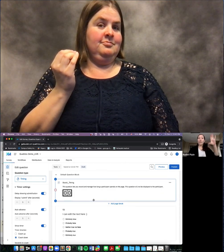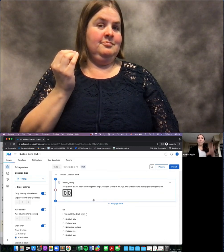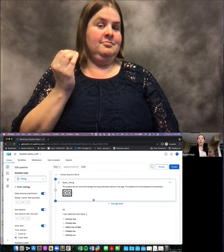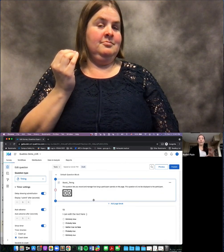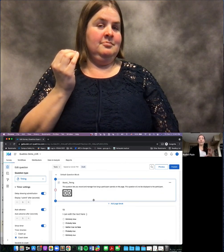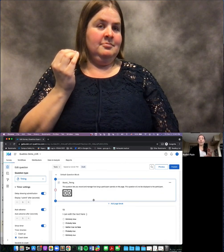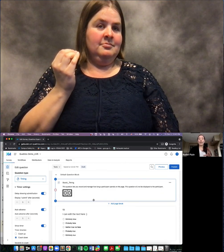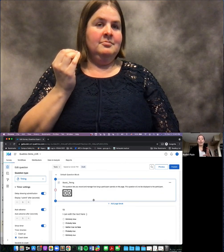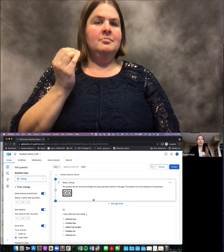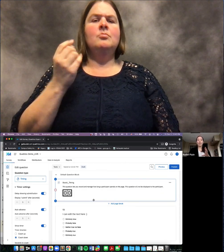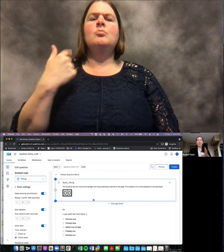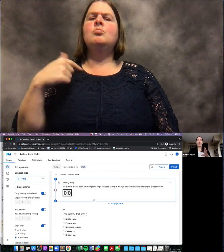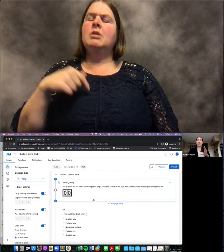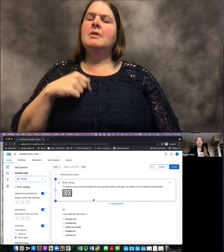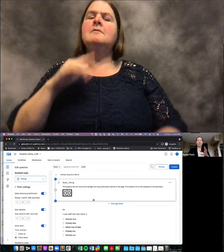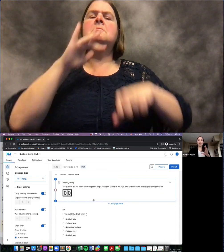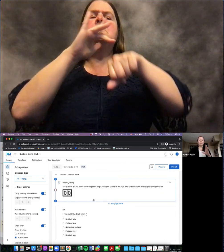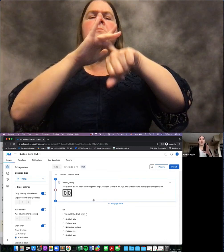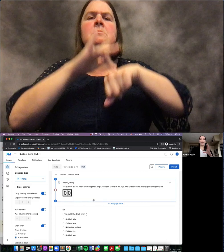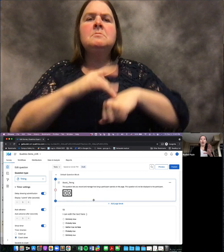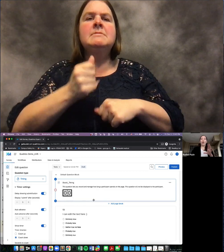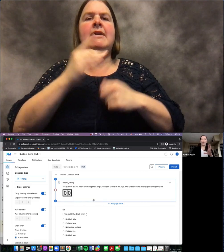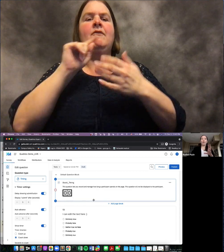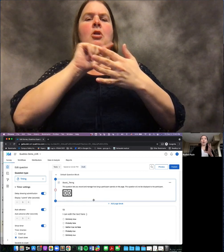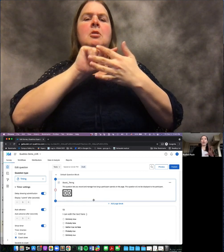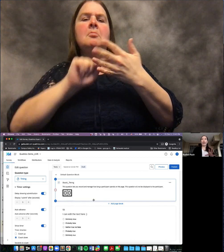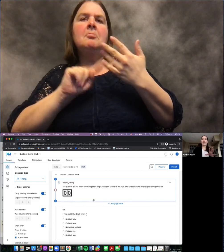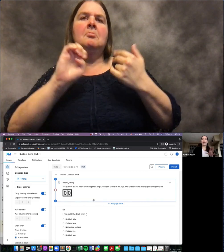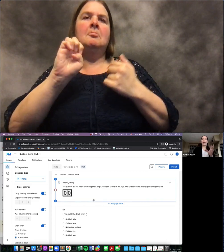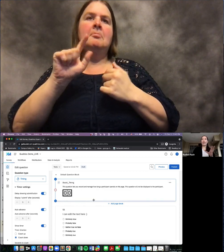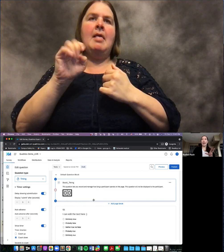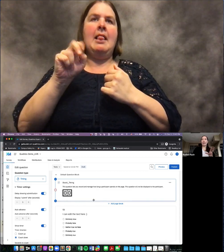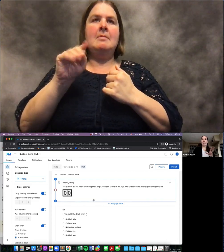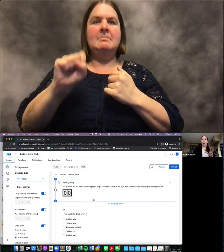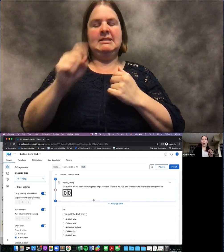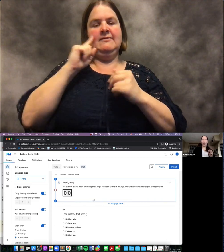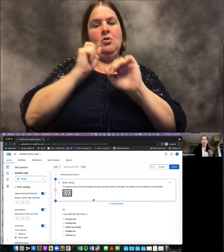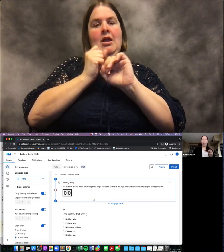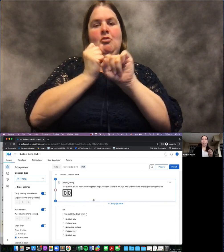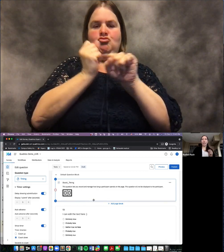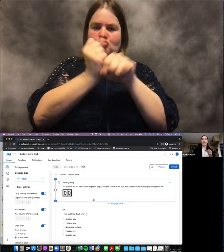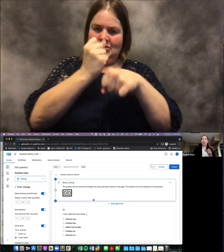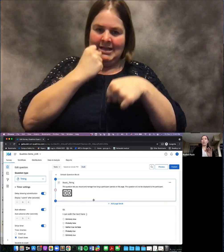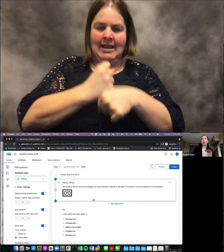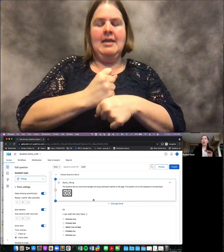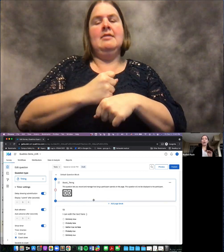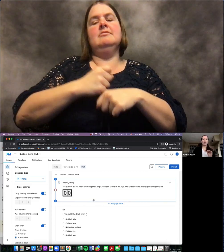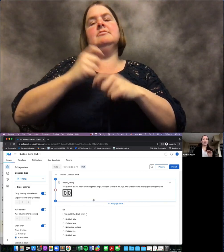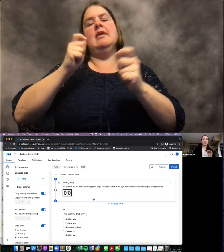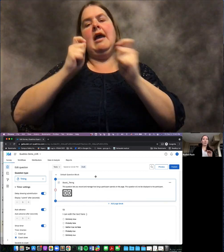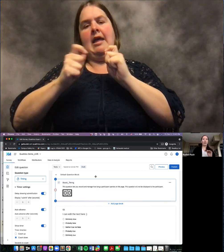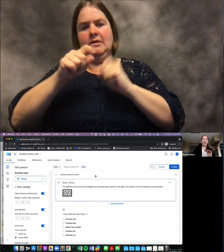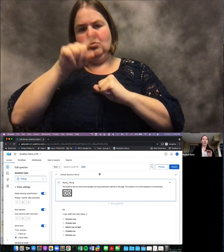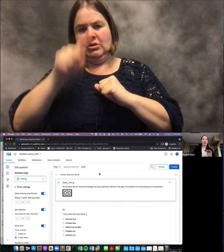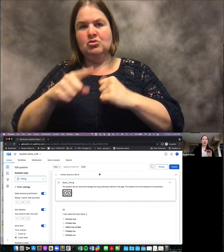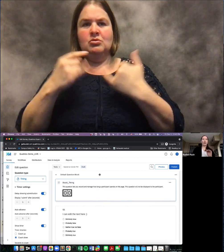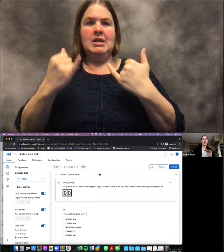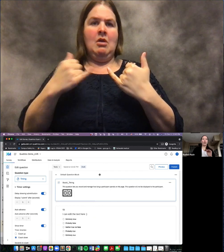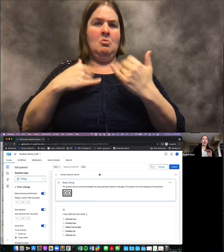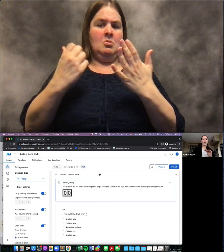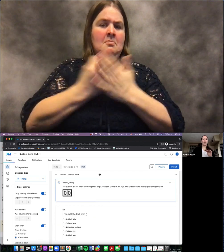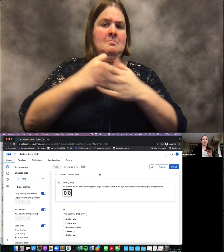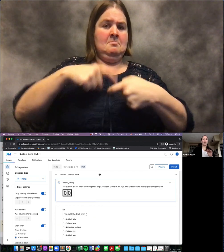we've gone through the first elements of creating and editing questions. So I want to pause at this point